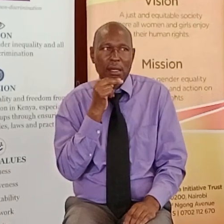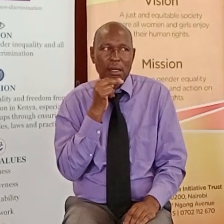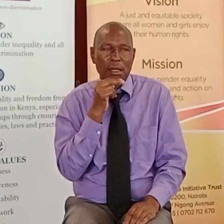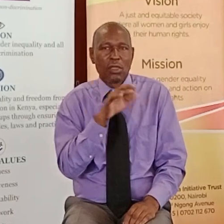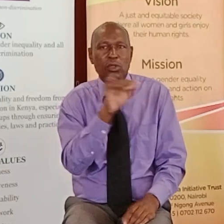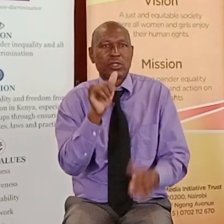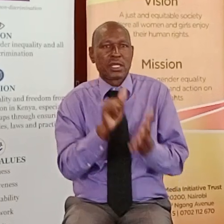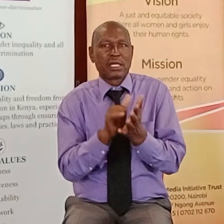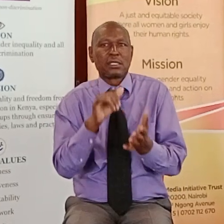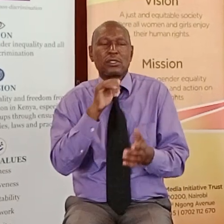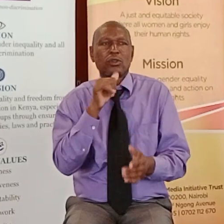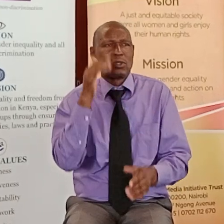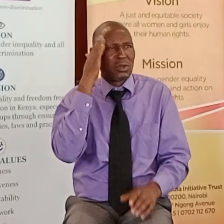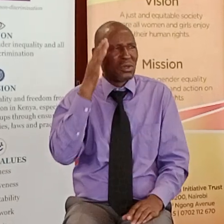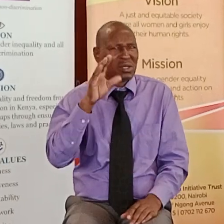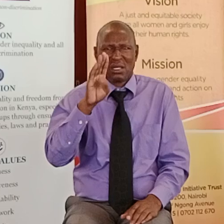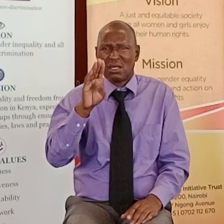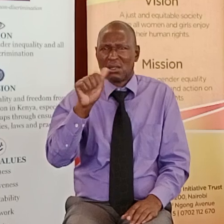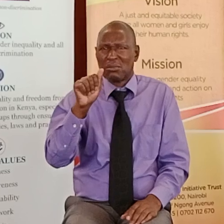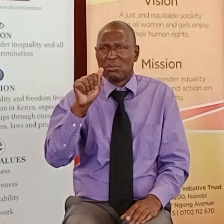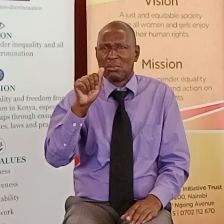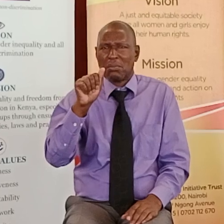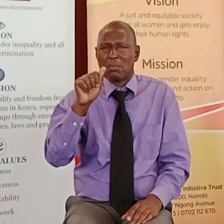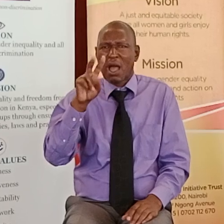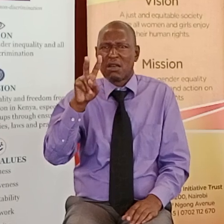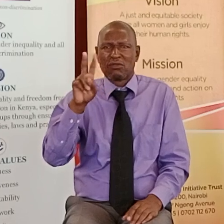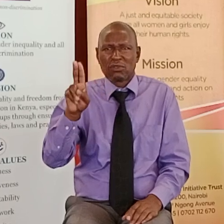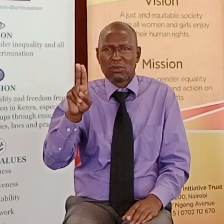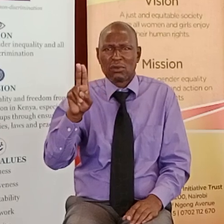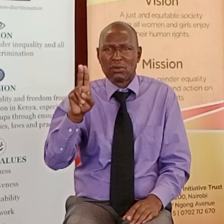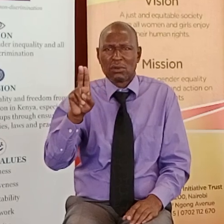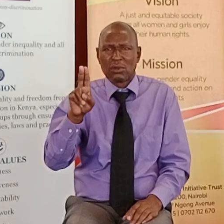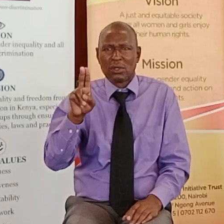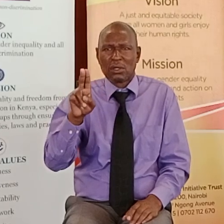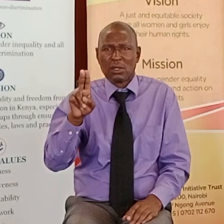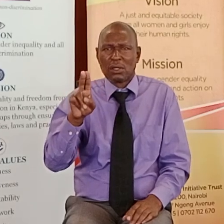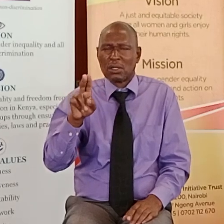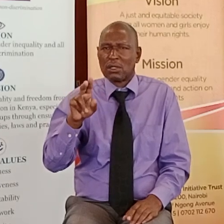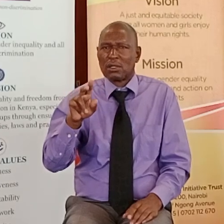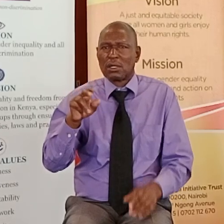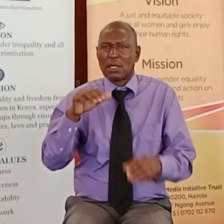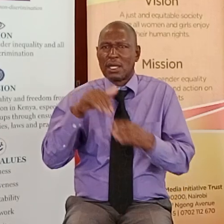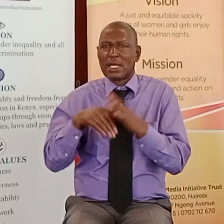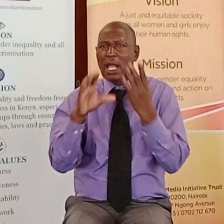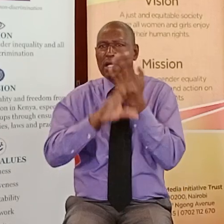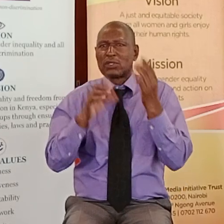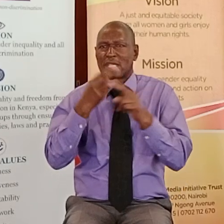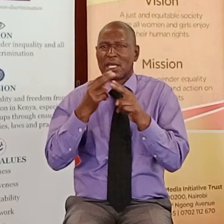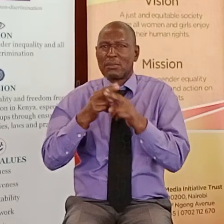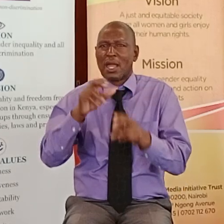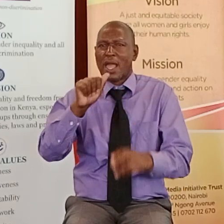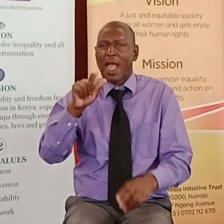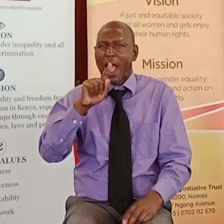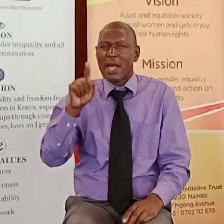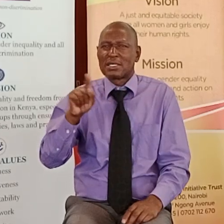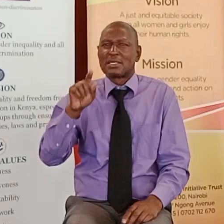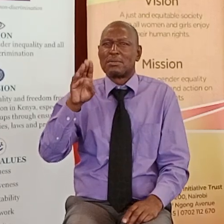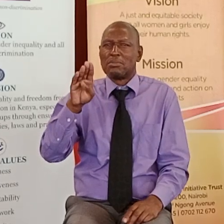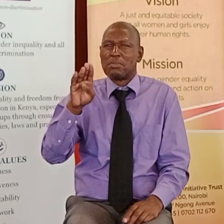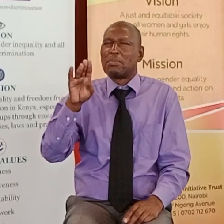don't know Baku, in a country called Azerbaijan, I don't know whether I'm pronouncing it correctly. Yes,